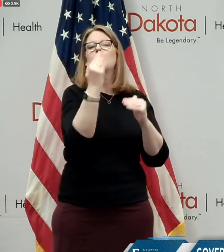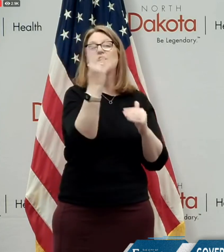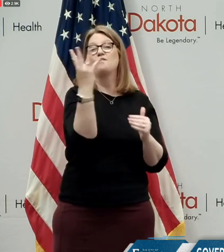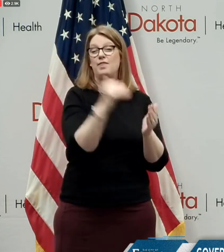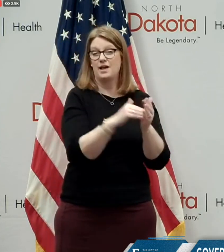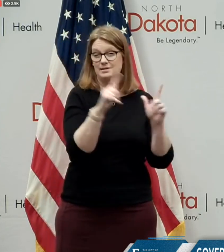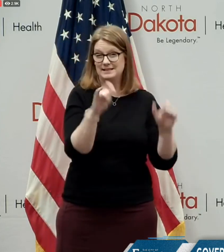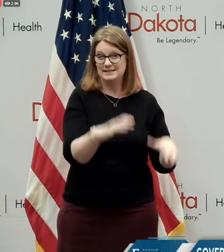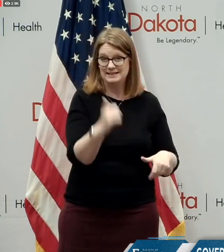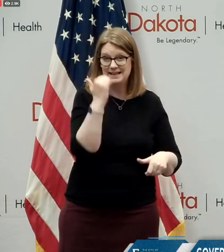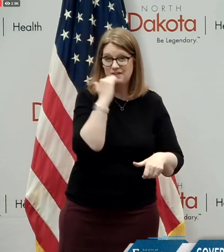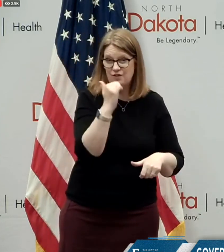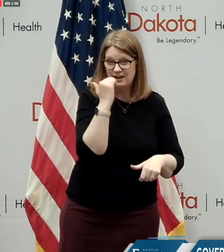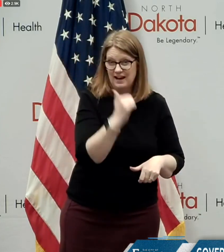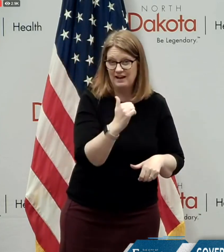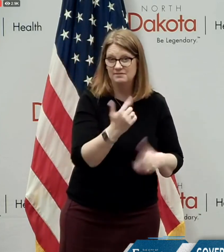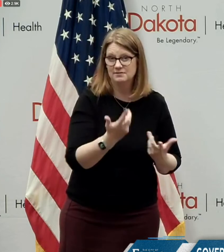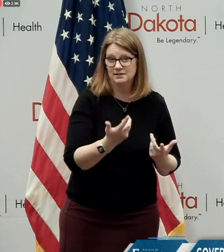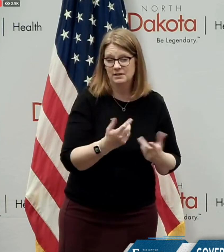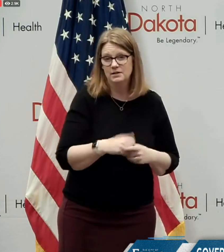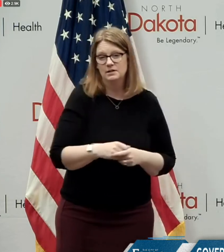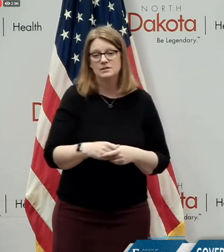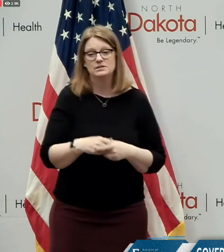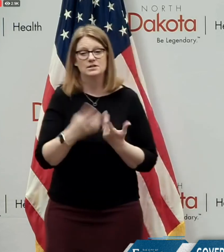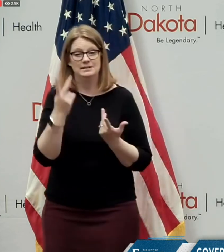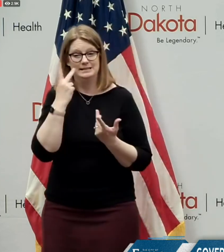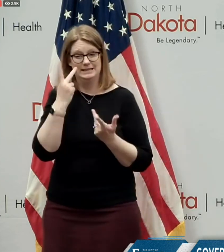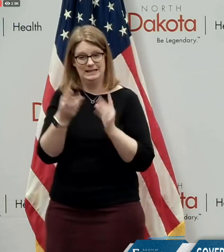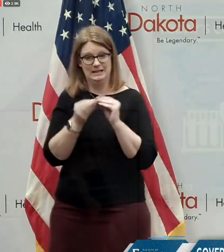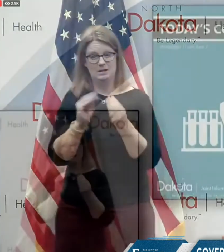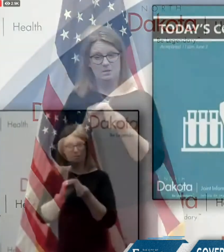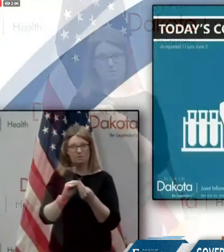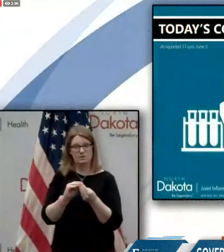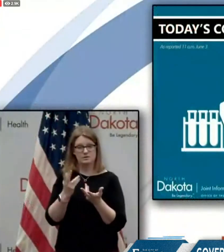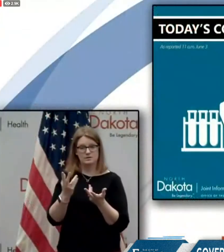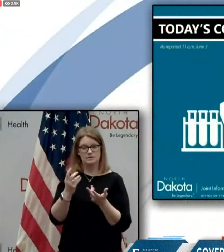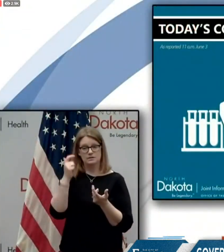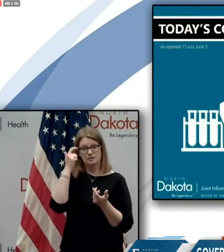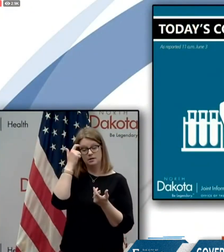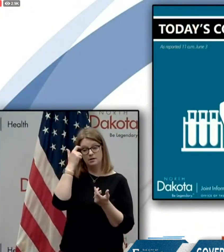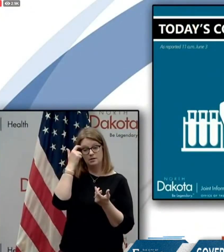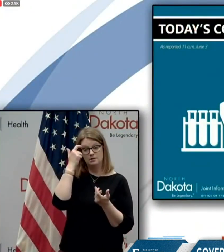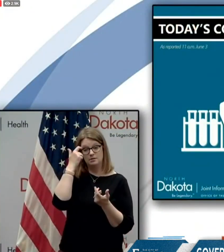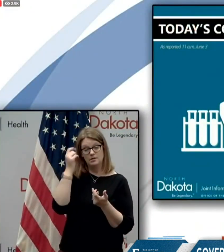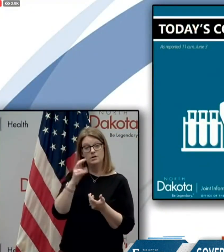day, and so the capacity is there, as you saw in the numbers, that we only had